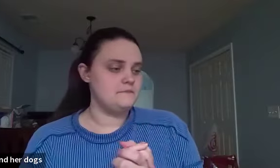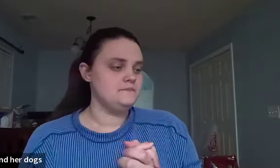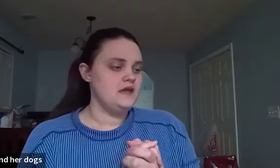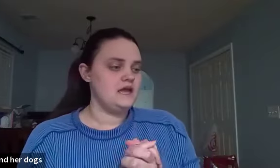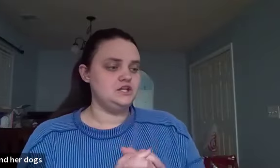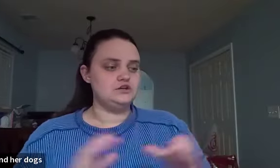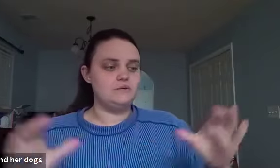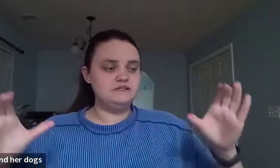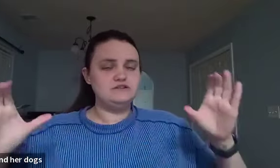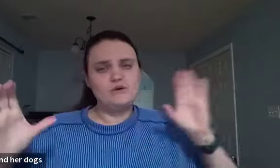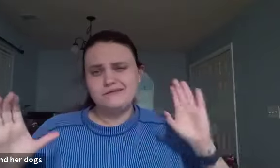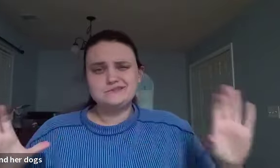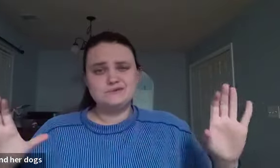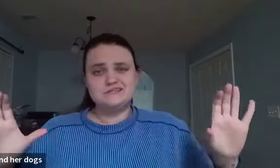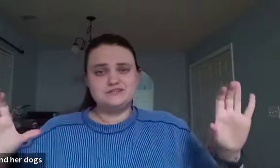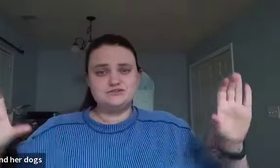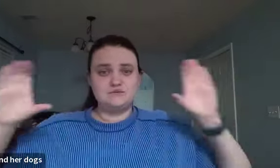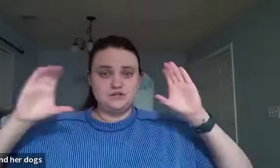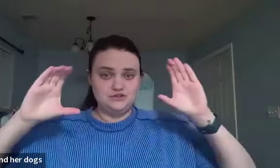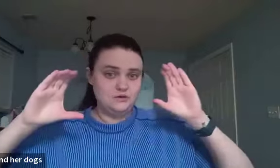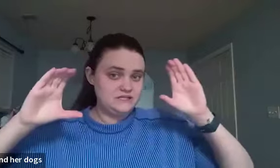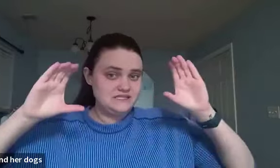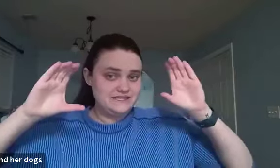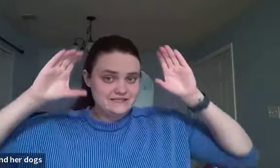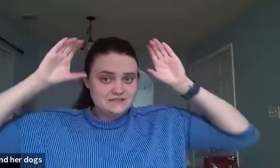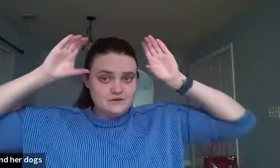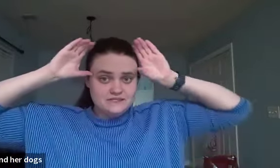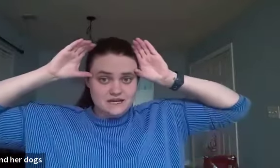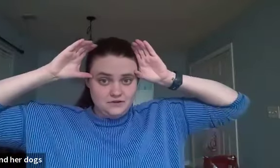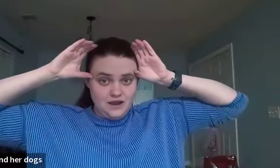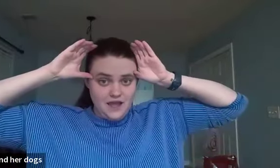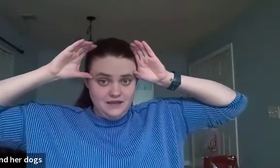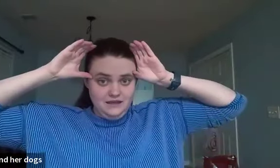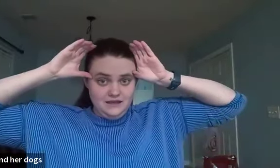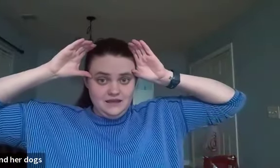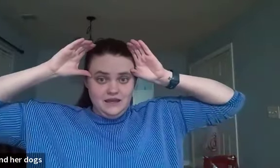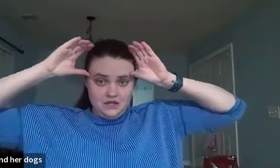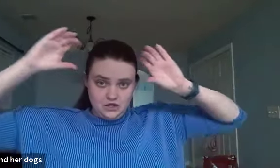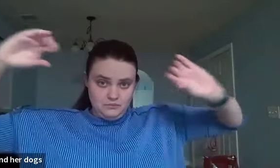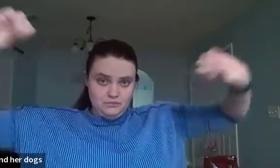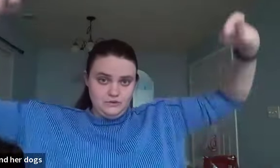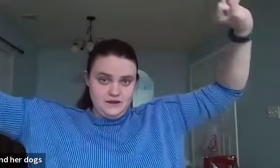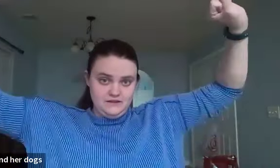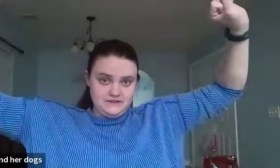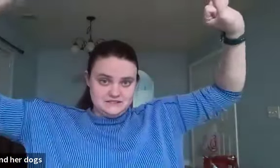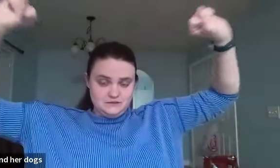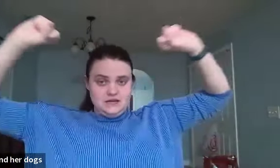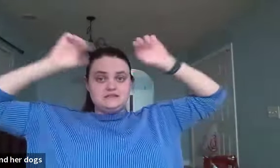that, and you're going to, this one's always an interesting one. You start with C's on the side of your head, and you're going to pull them out like this to an